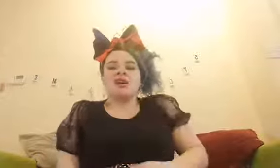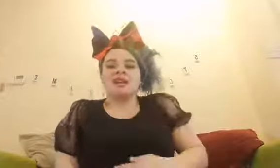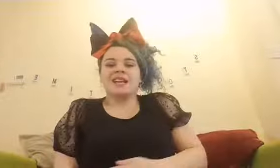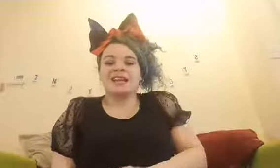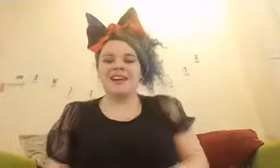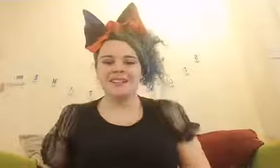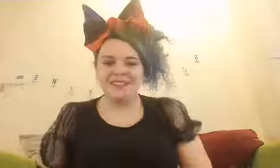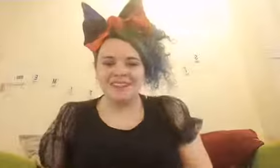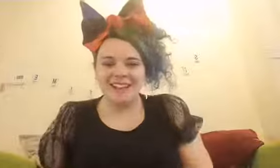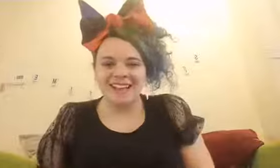really hungry.